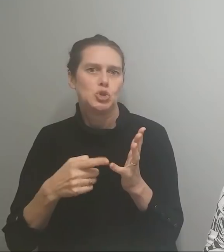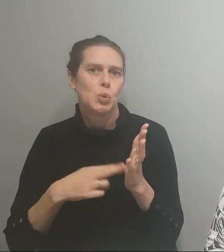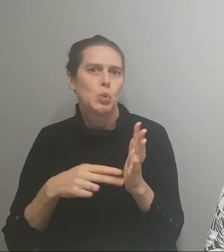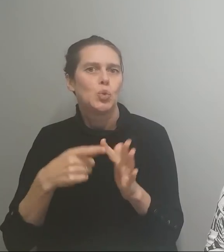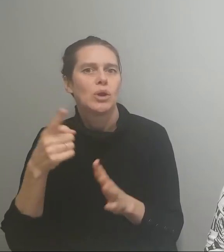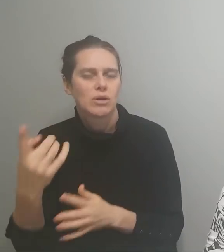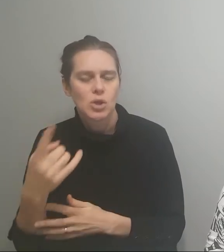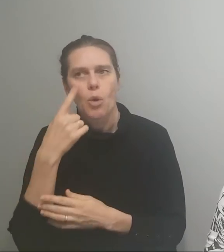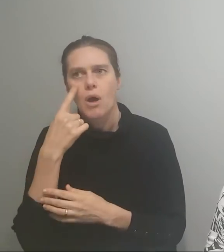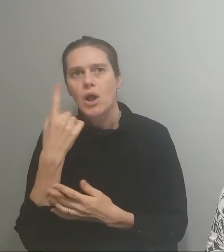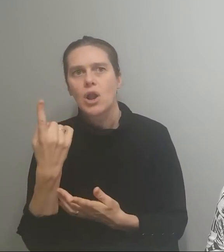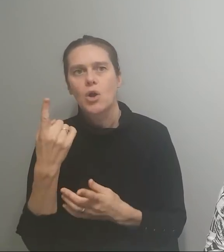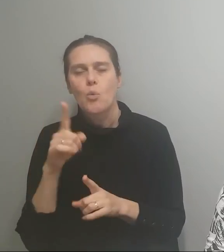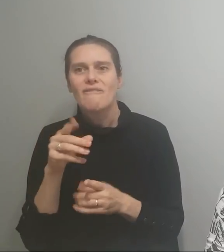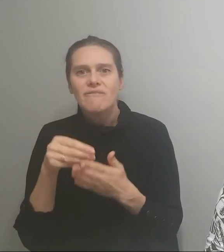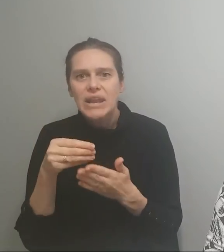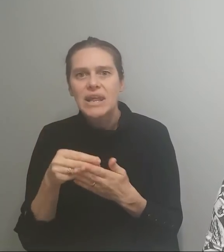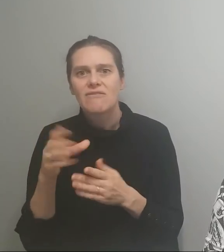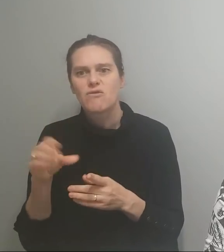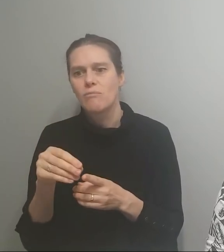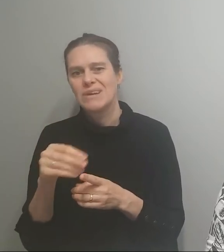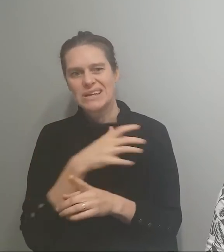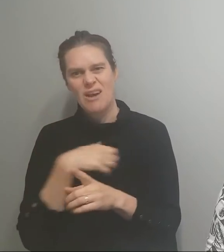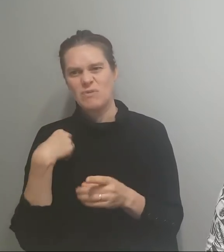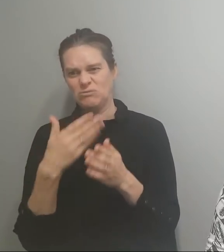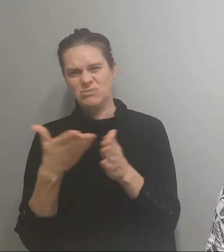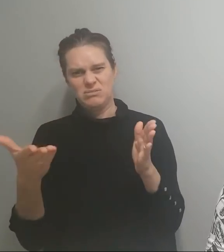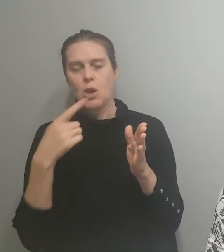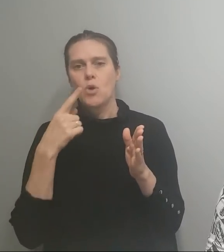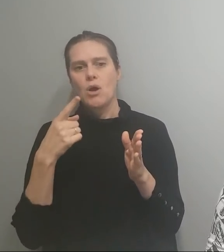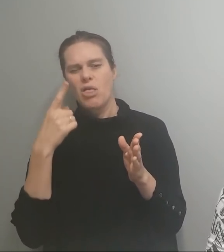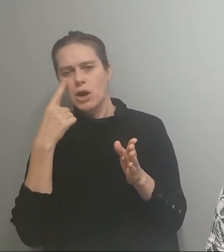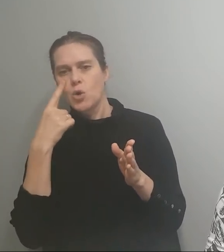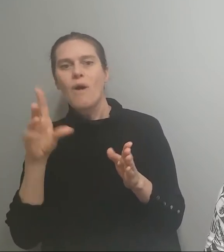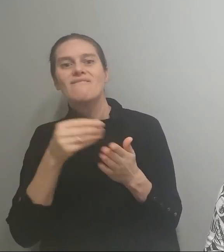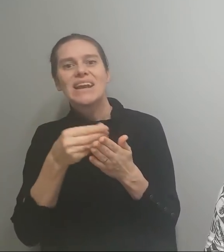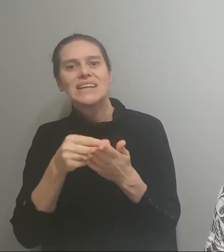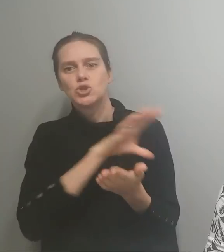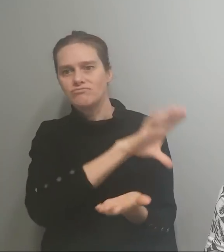what funding from across government should come into the new disability support system.